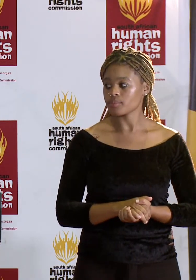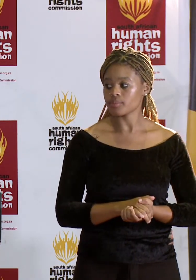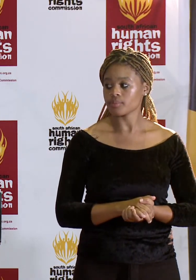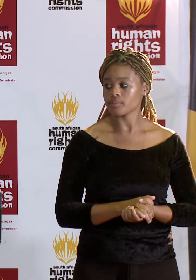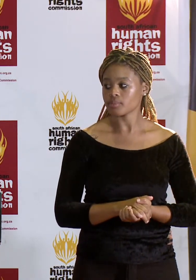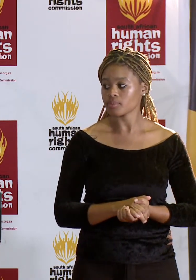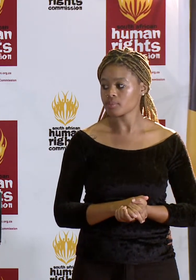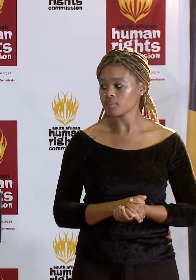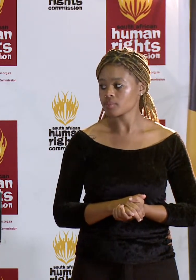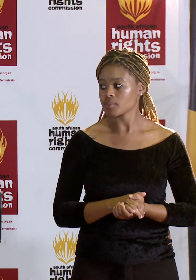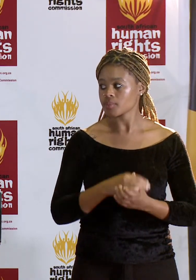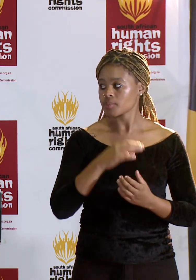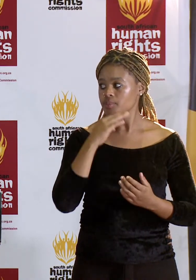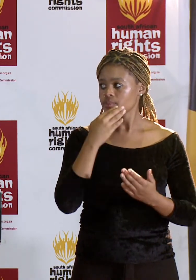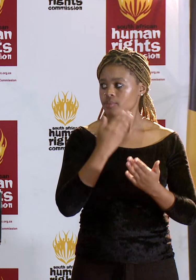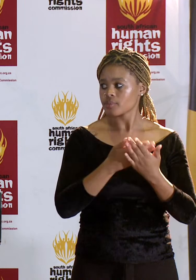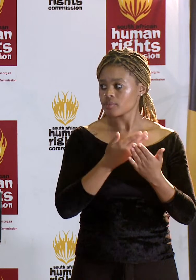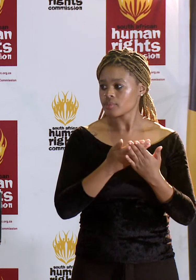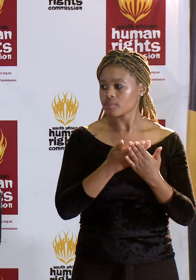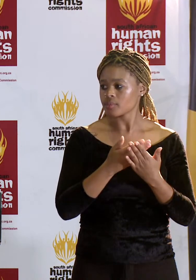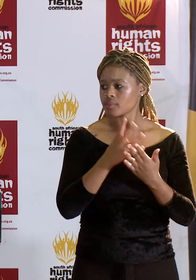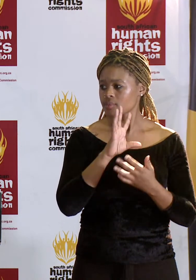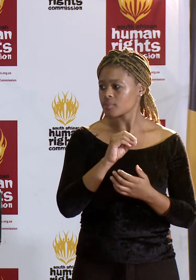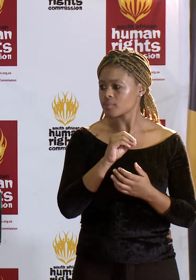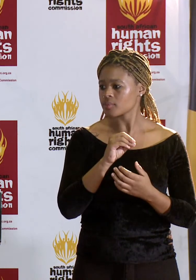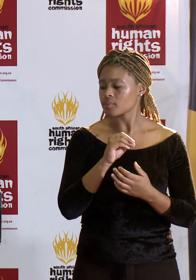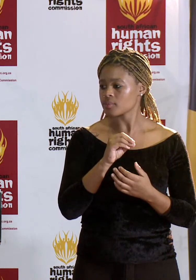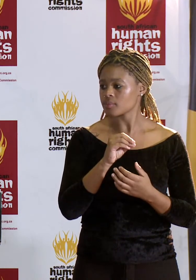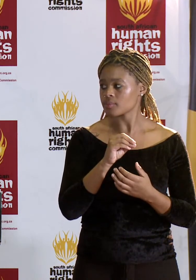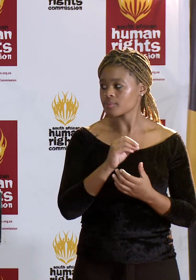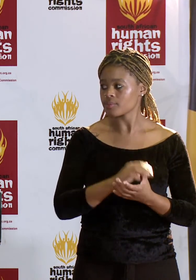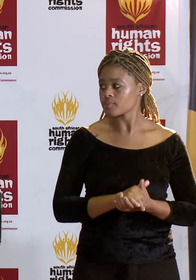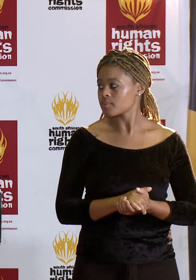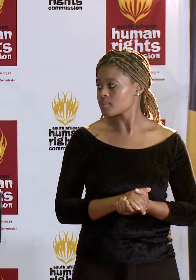Is it possible to flight it?